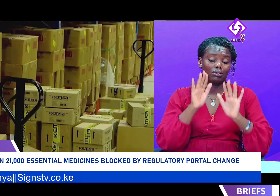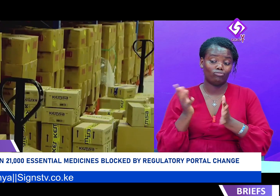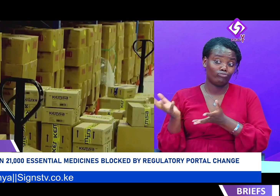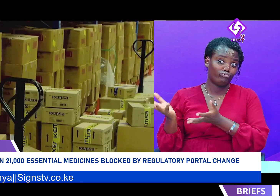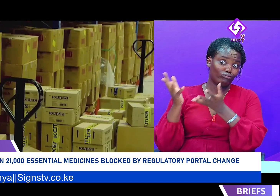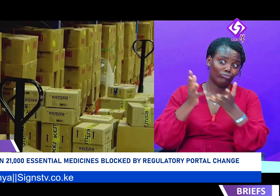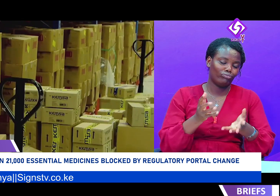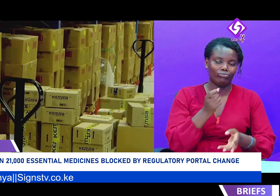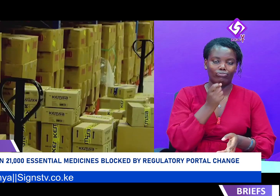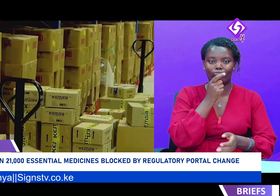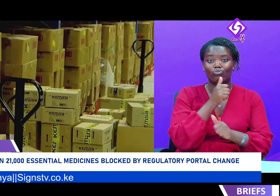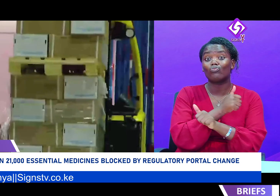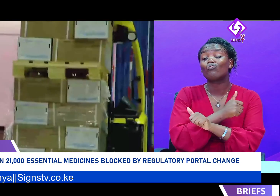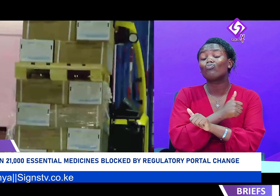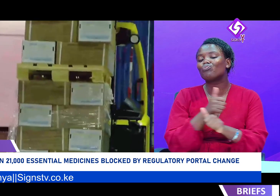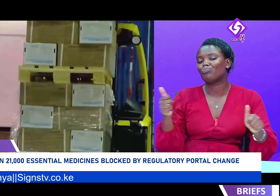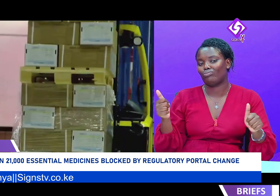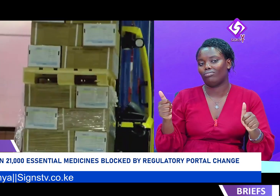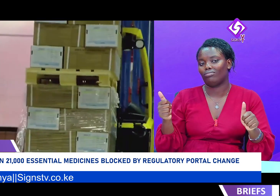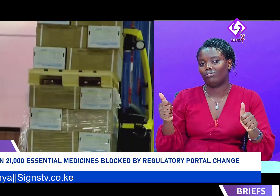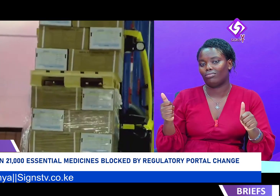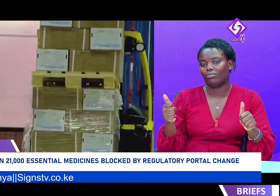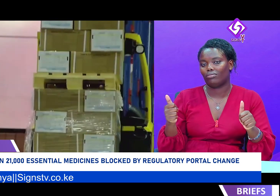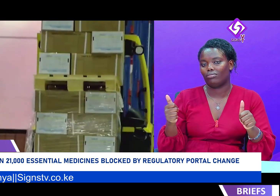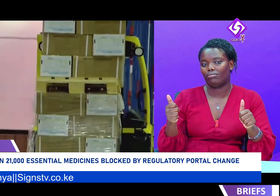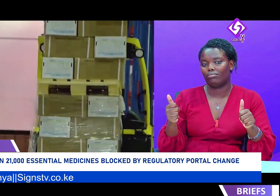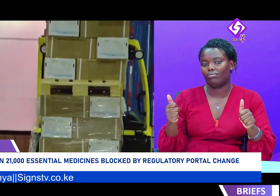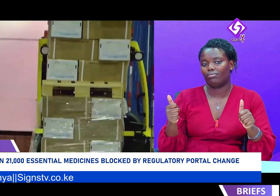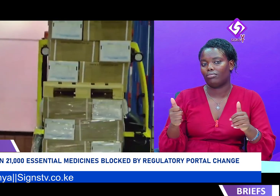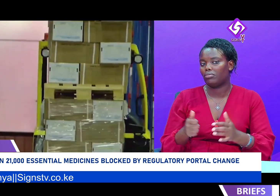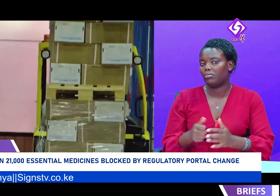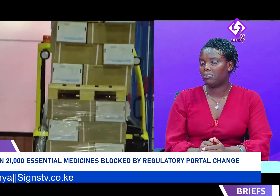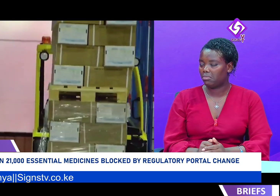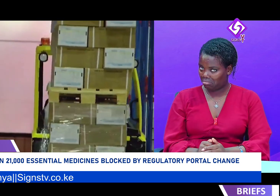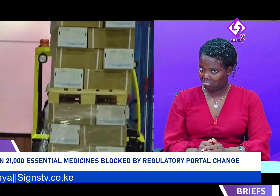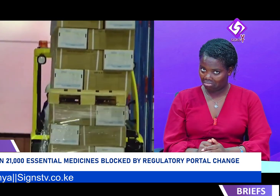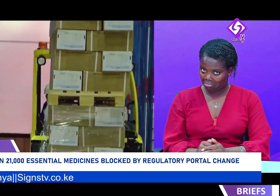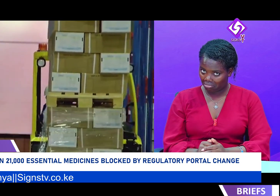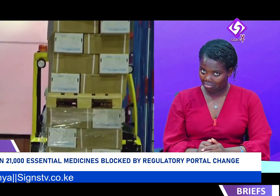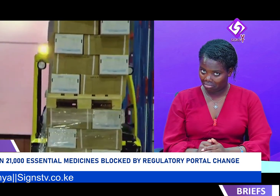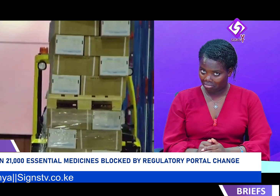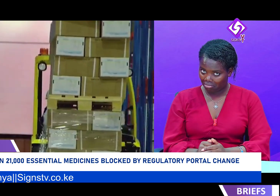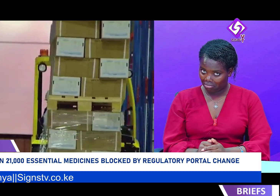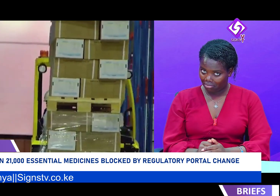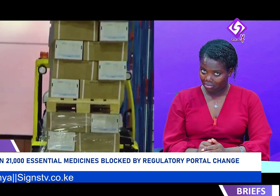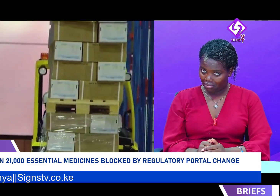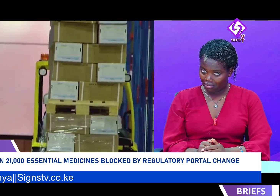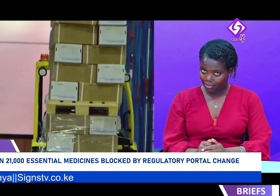tonight that the crisis stems from a Pharmacy and Poison Board, PPB, reconfiguring its